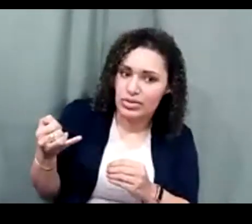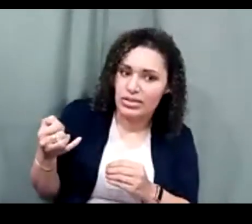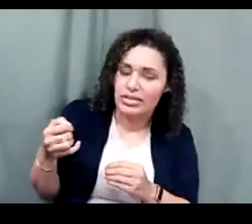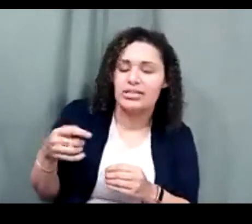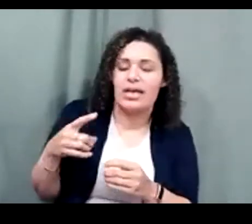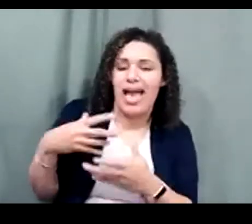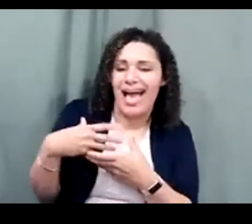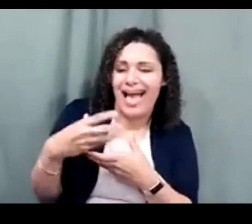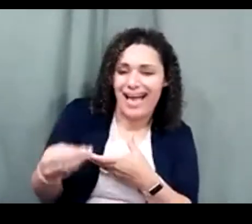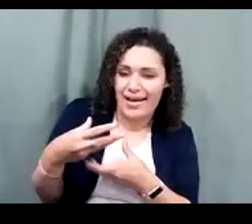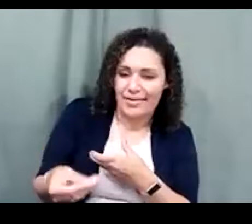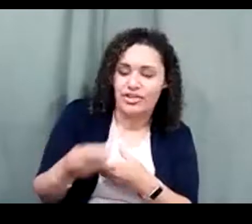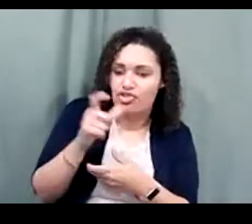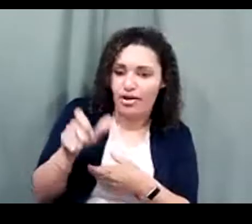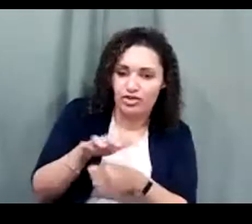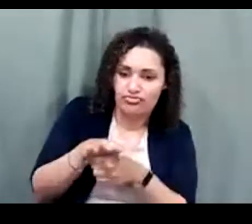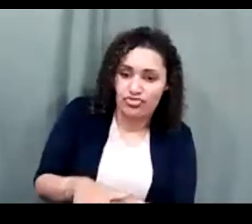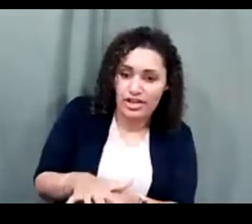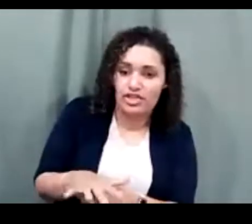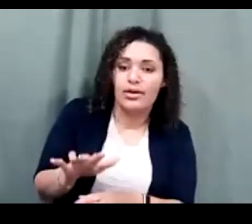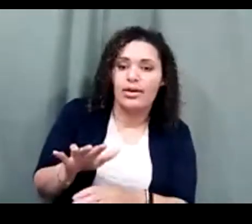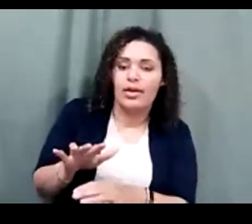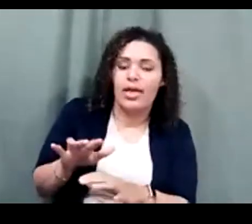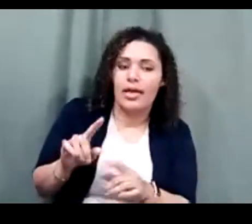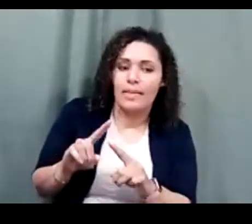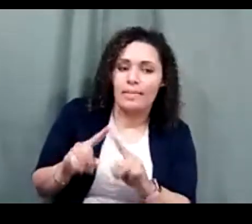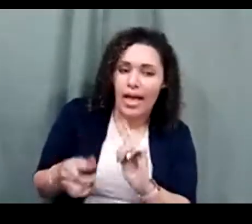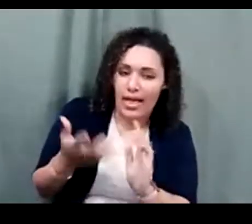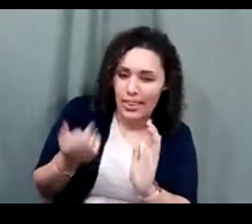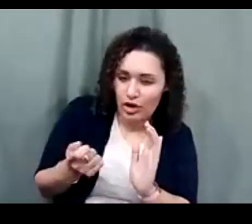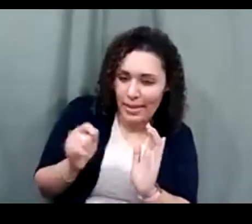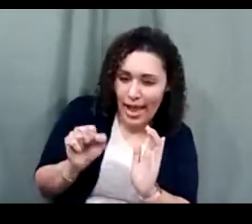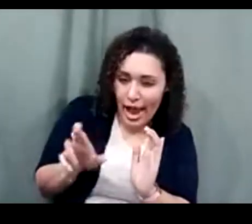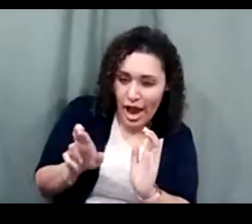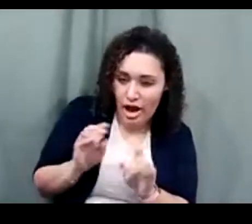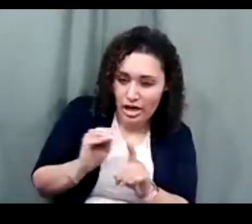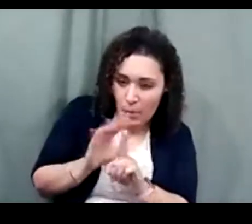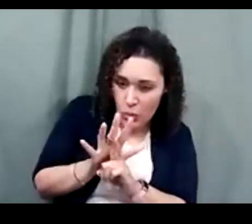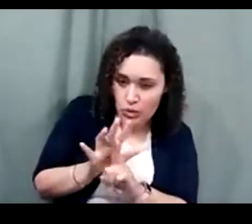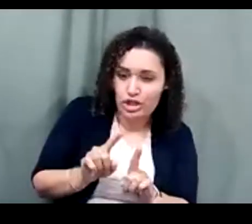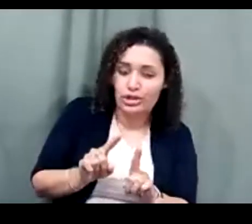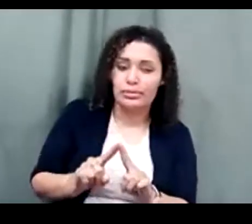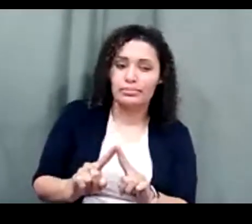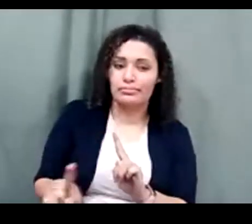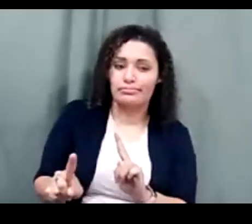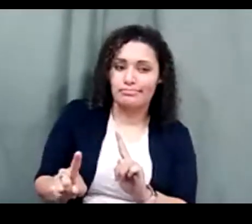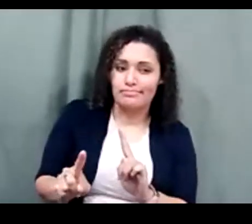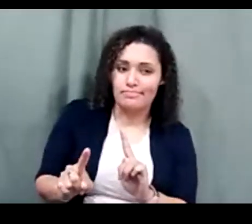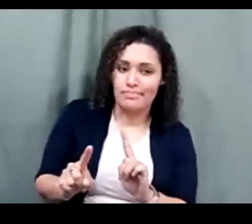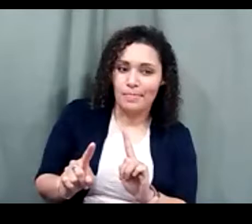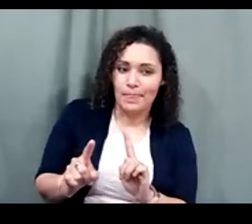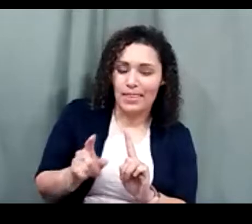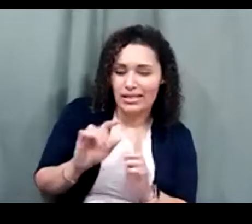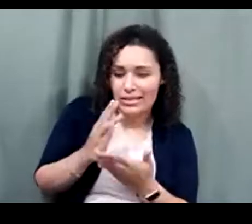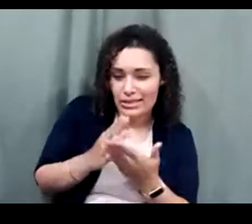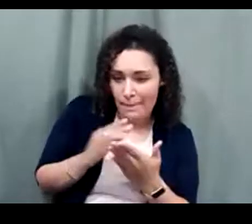hard. So you tend to, even though you might get a little bit of air exposure in the small amount of juice that's that kind of